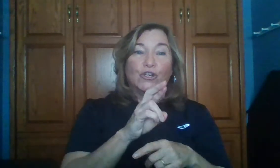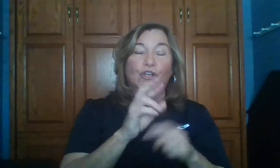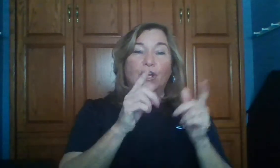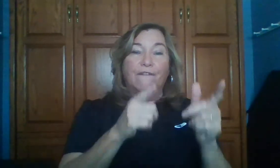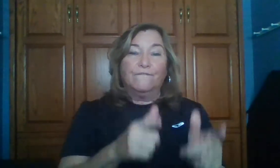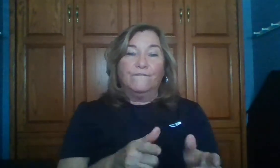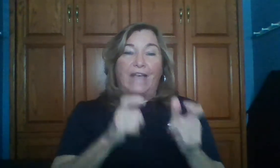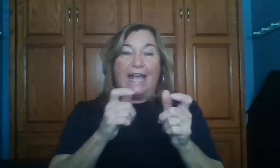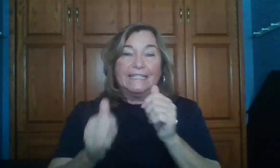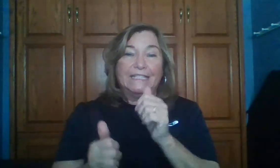fastest.